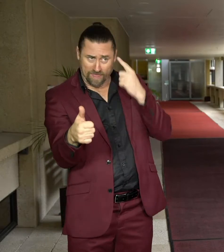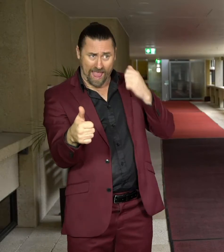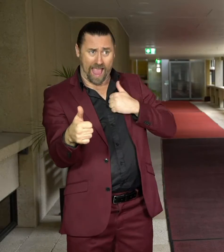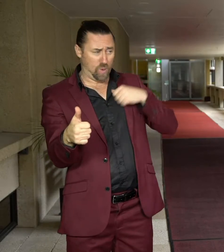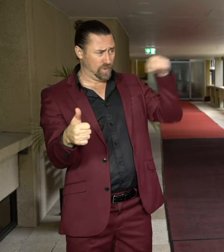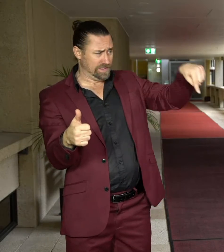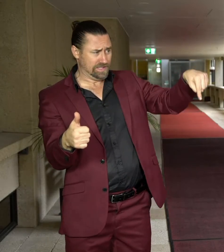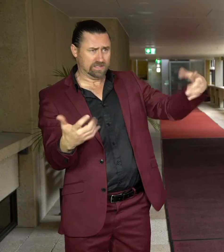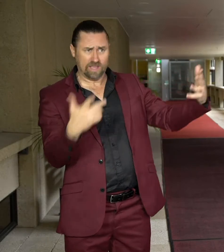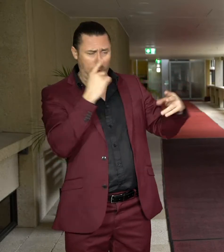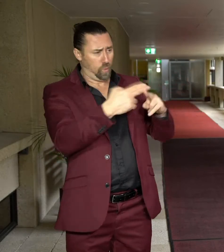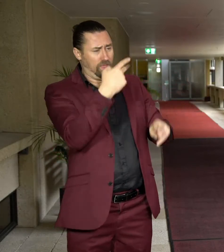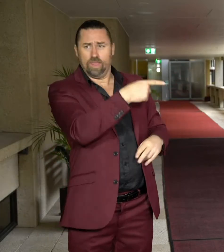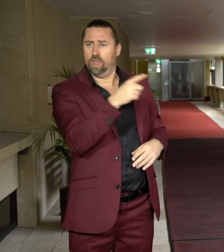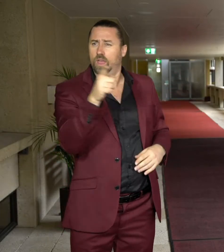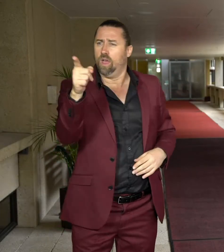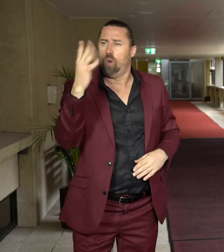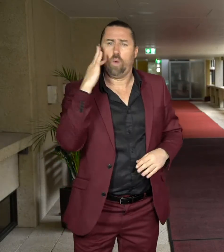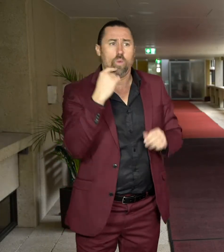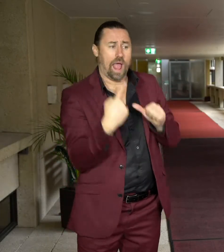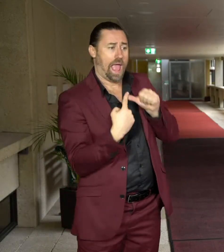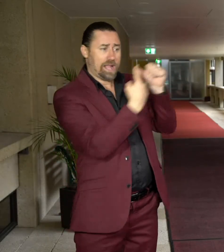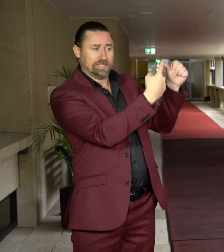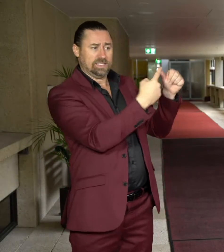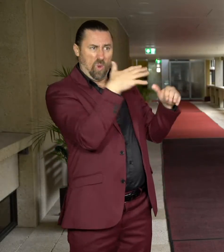much quicker. When do you hope to respond to the Prime Minister?